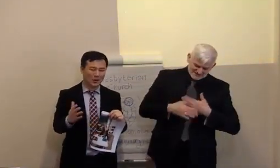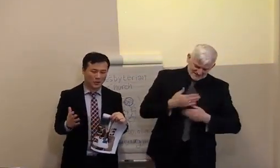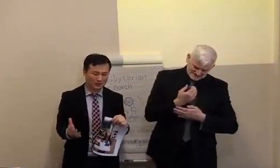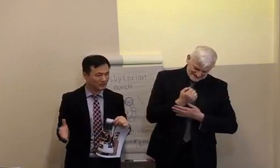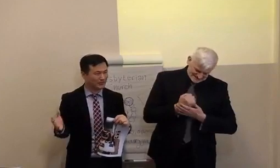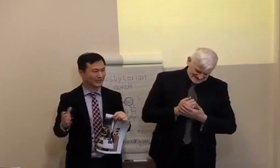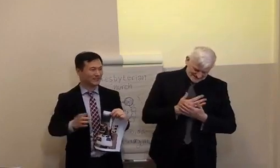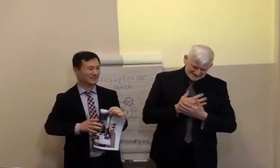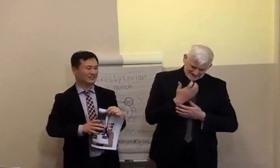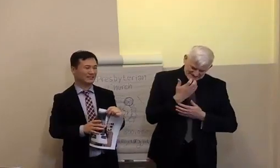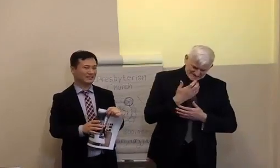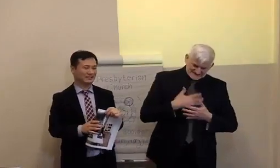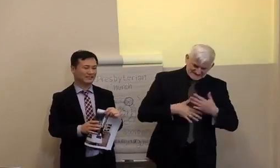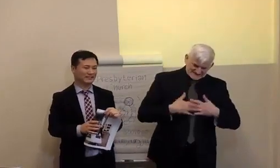long suffering.